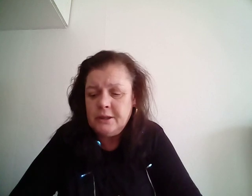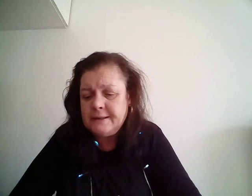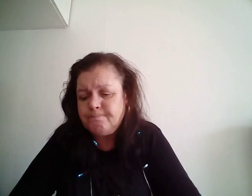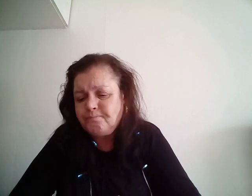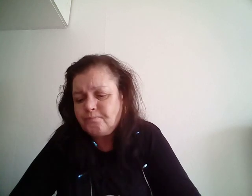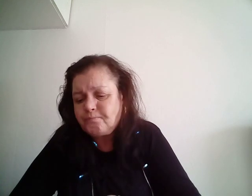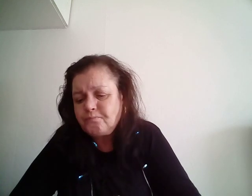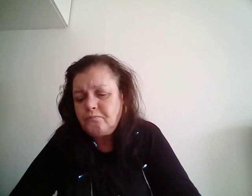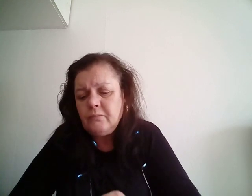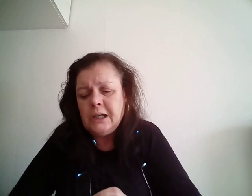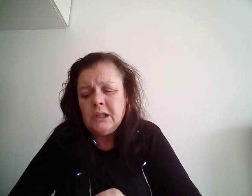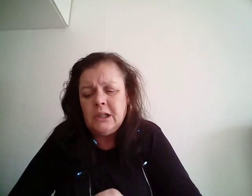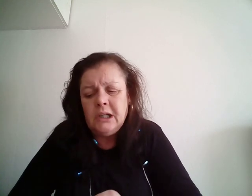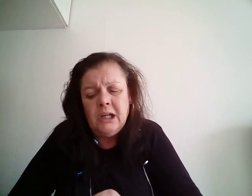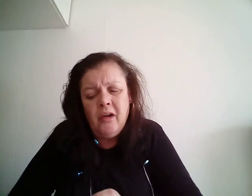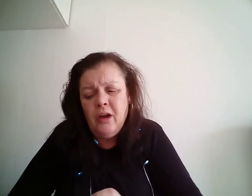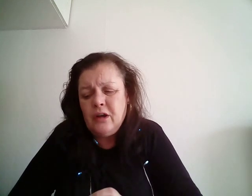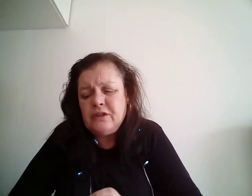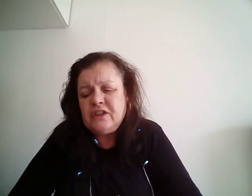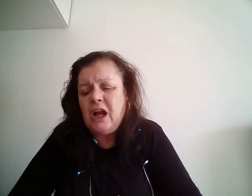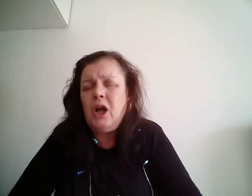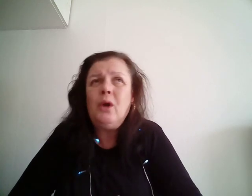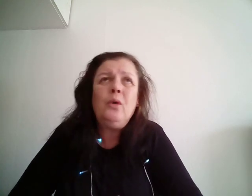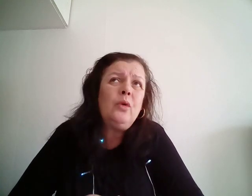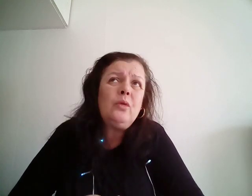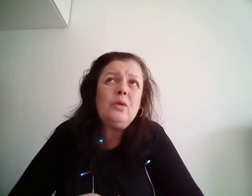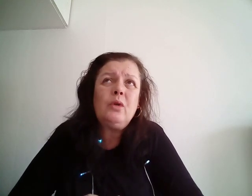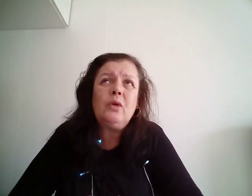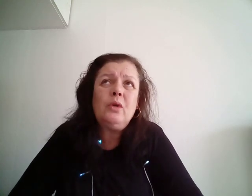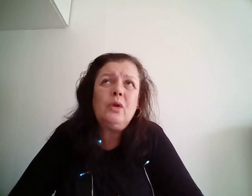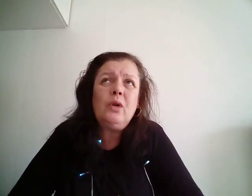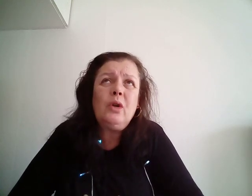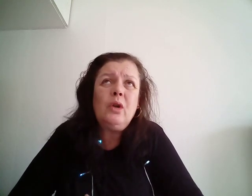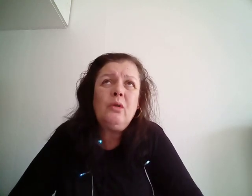they're the uploader. So